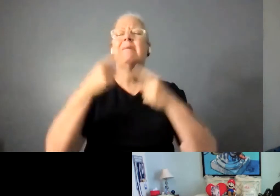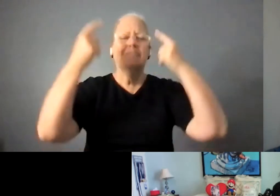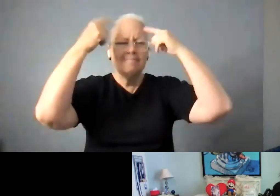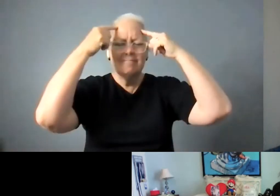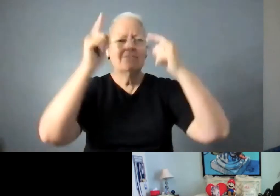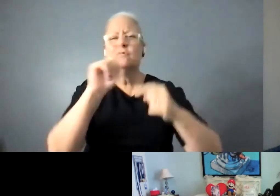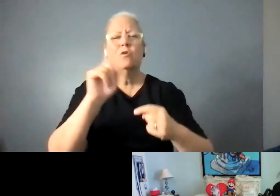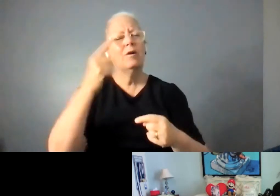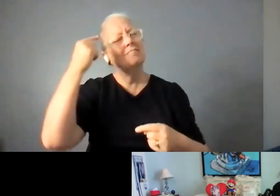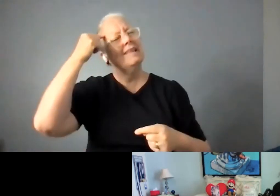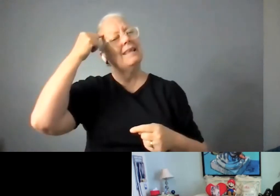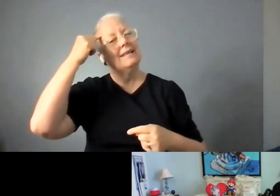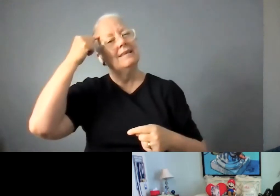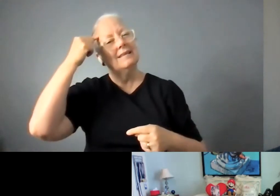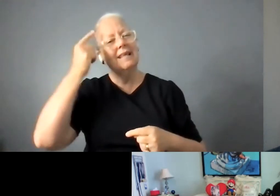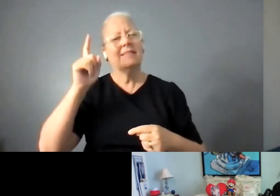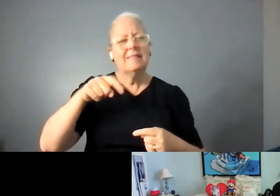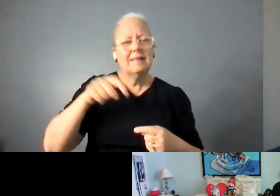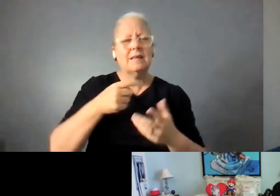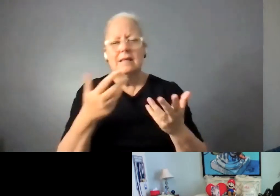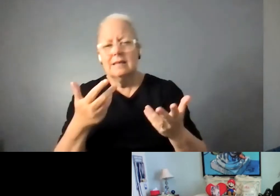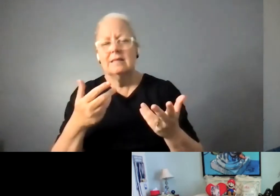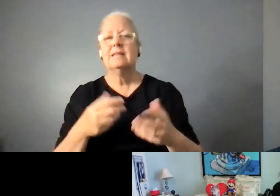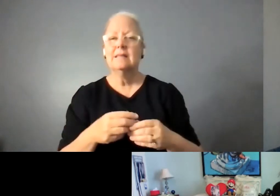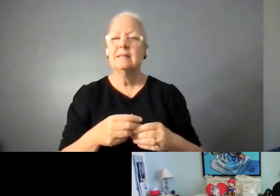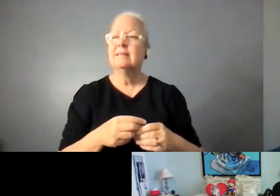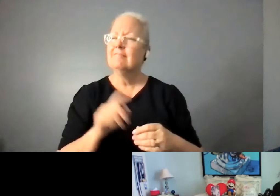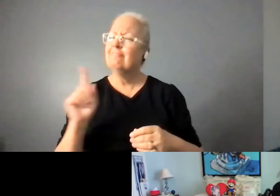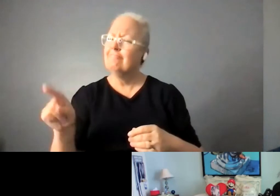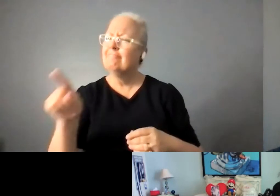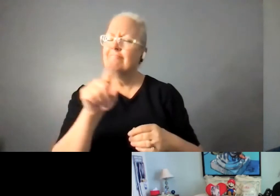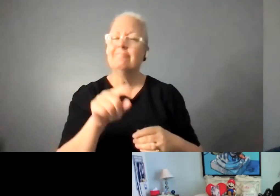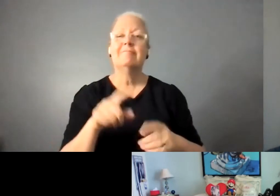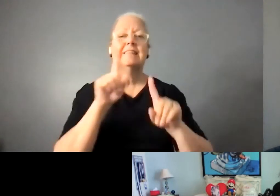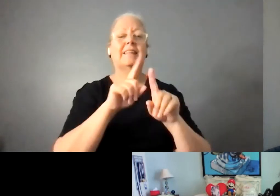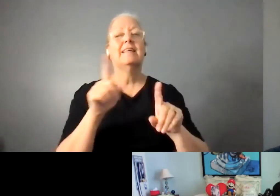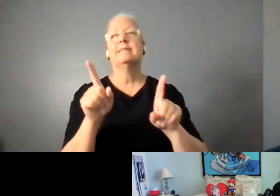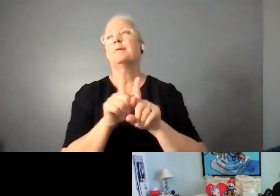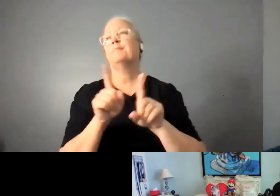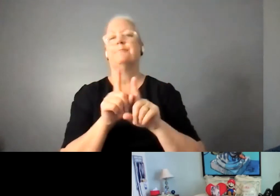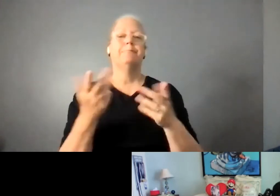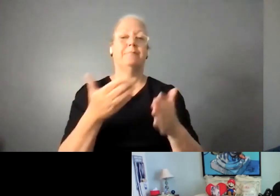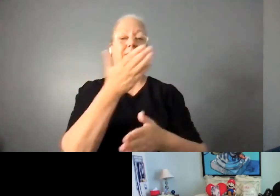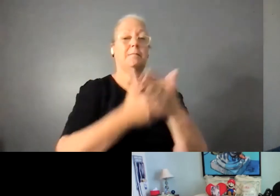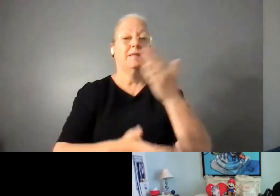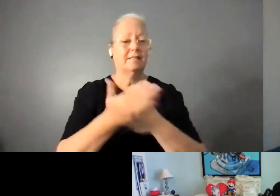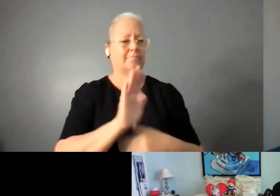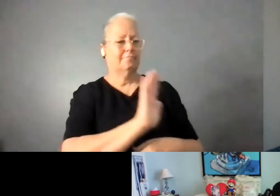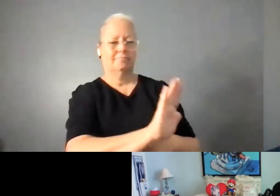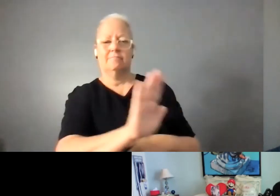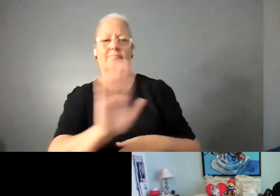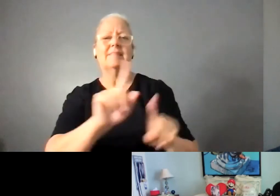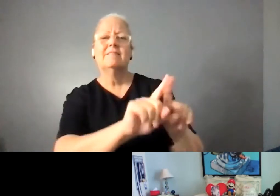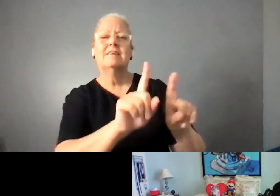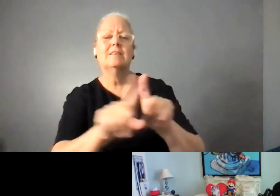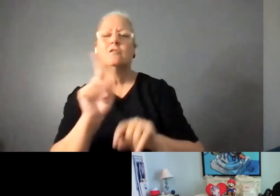our society towards the different types of disabilities. And as the previous panelist said,